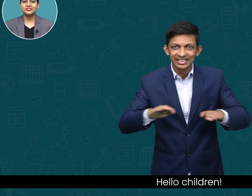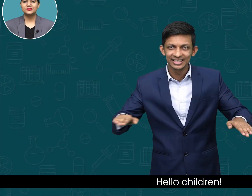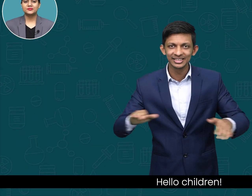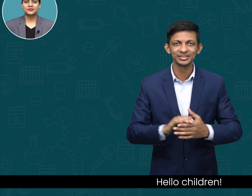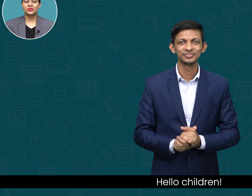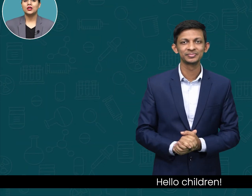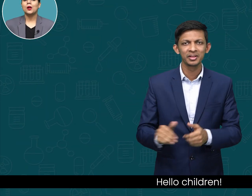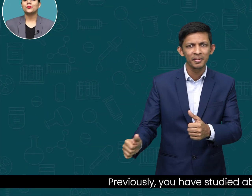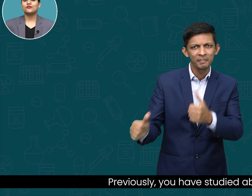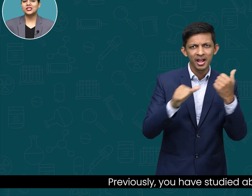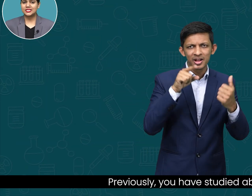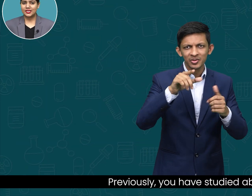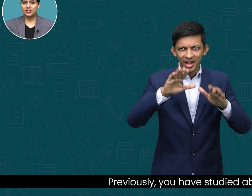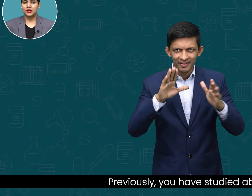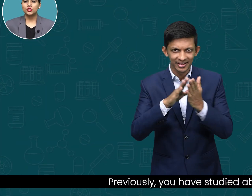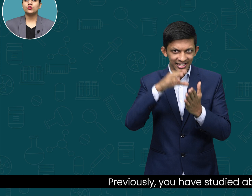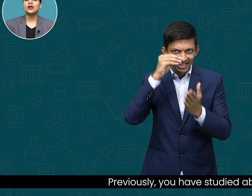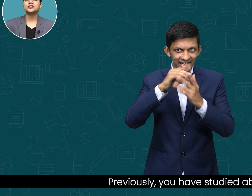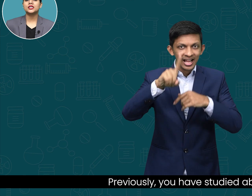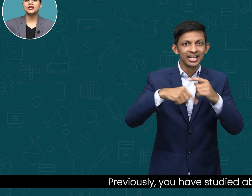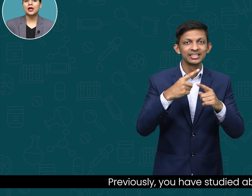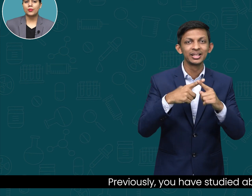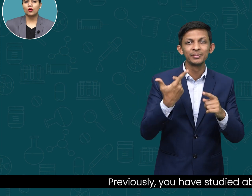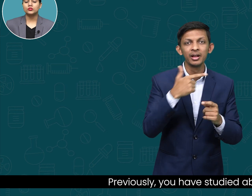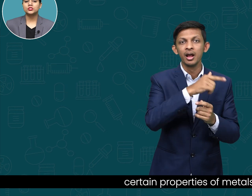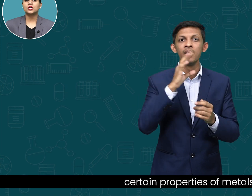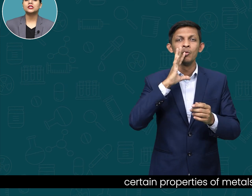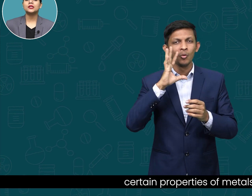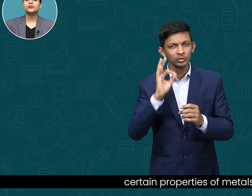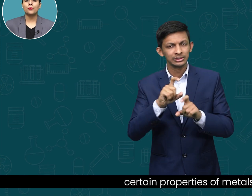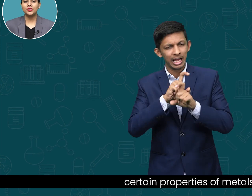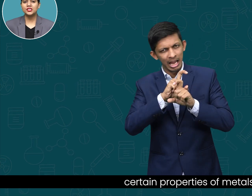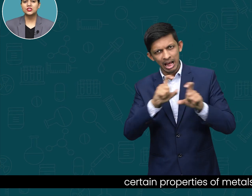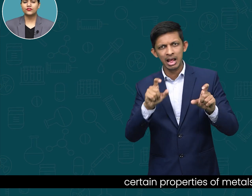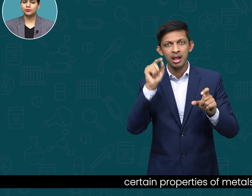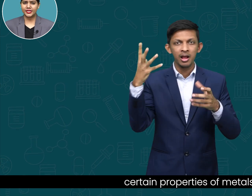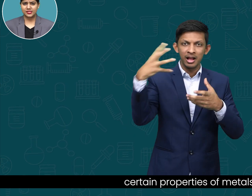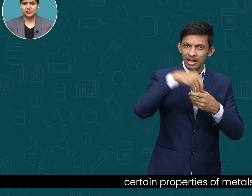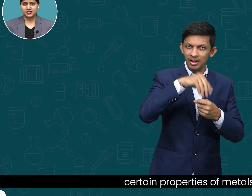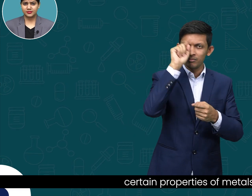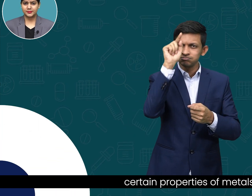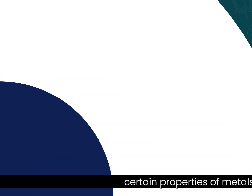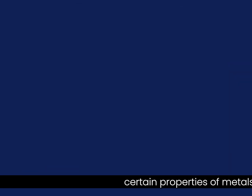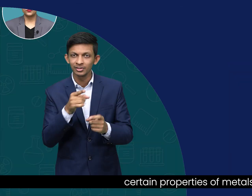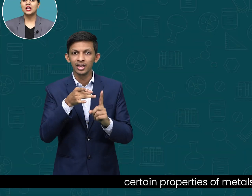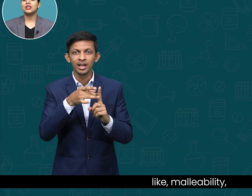Hello children. Previously, you have studied about certain properties of